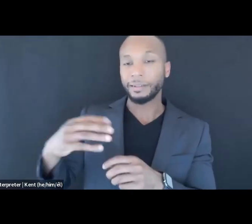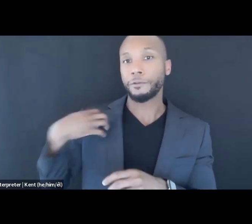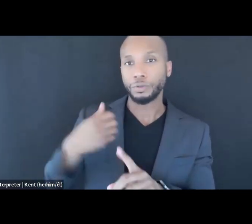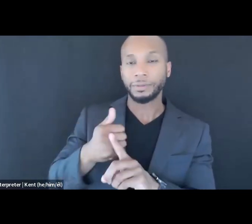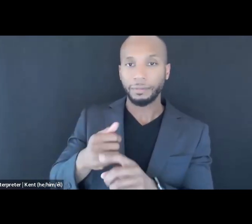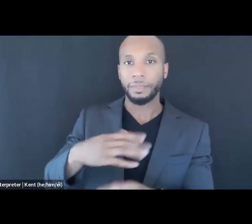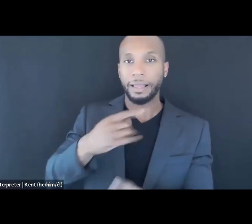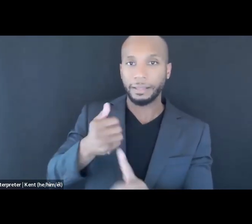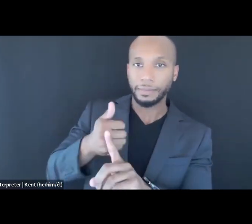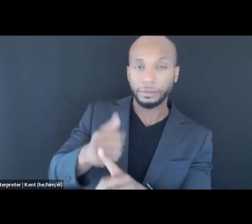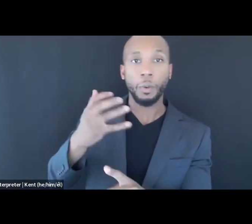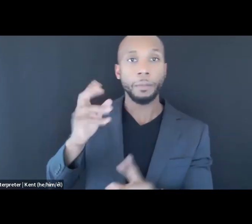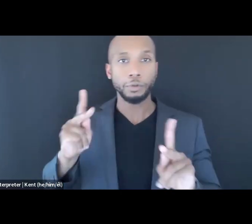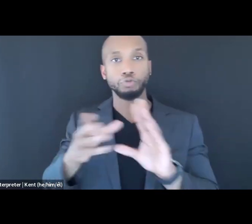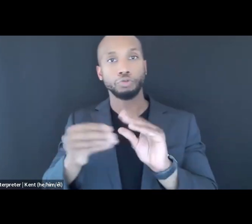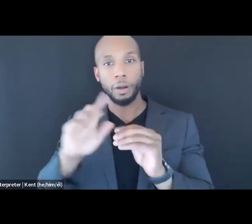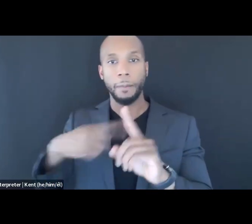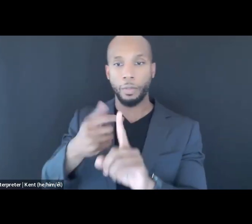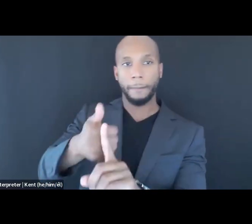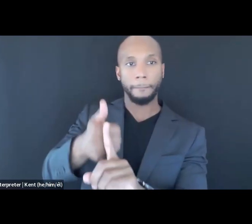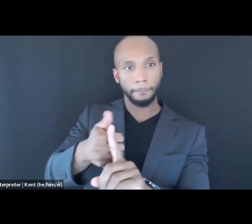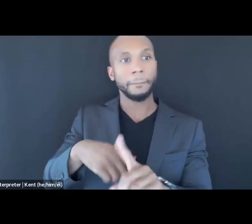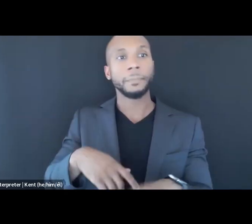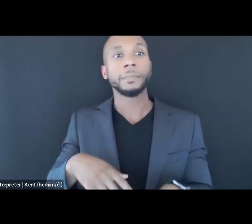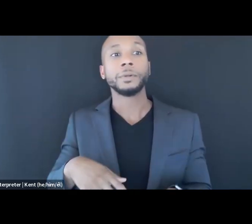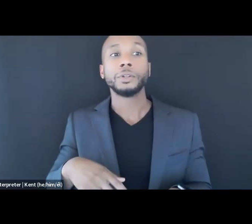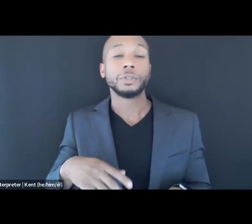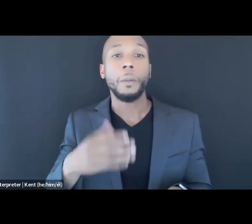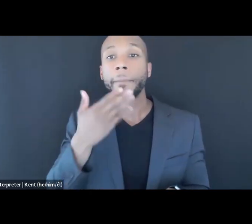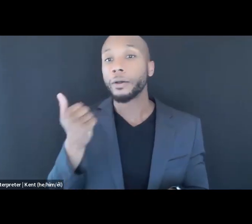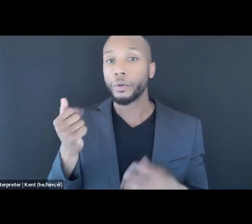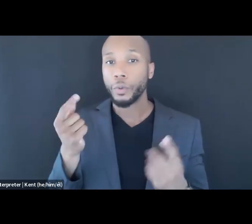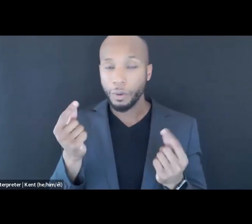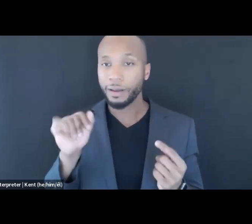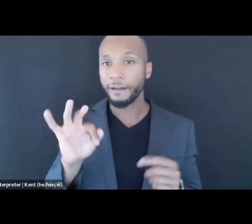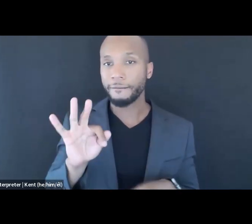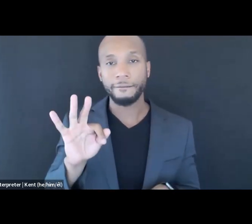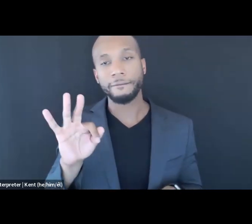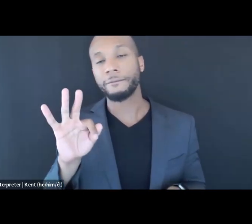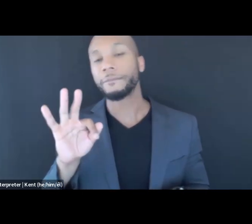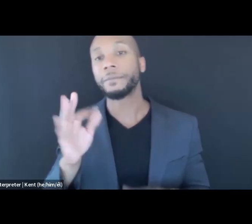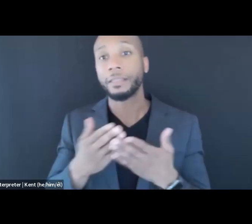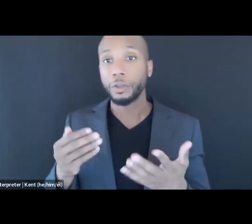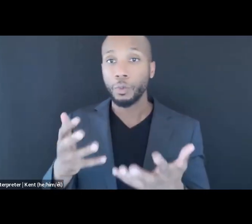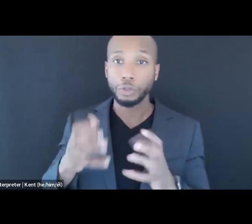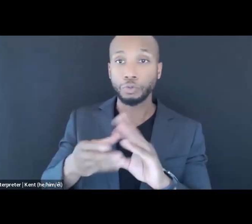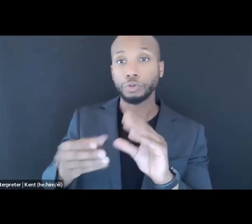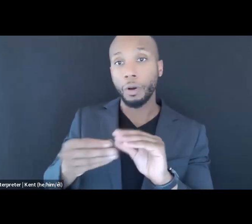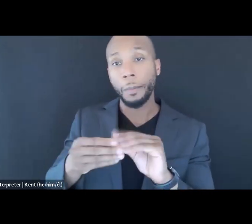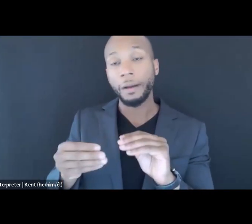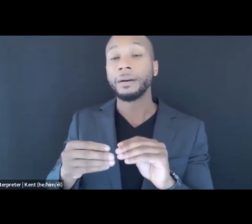talk about themselves. So even better if the thing that you're going to talk about is